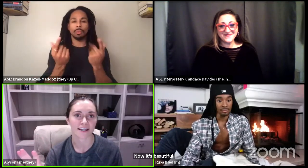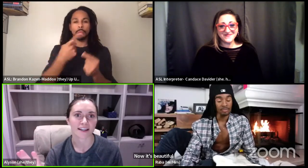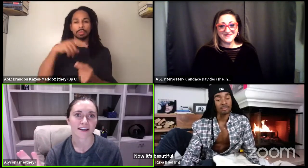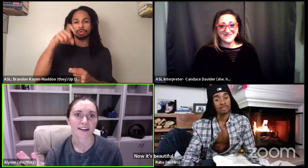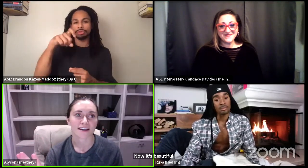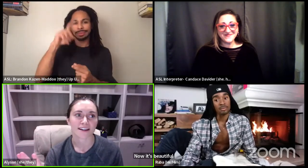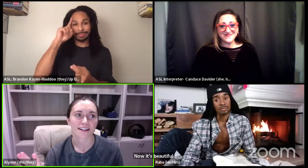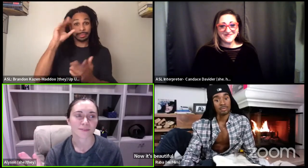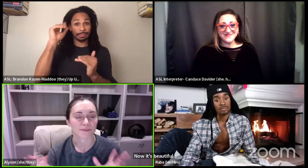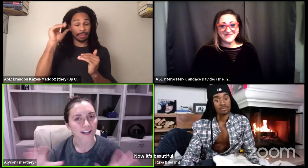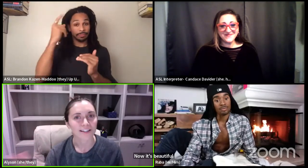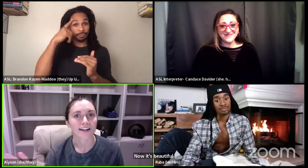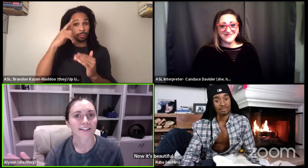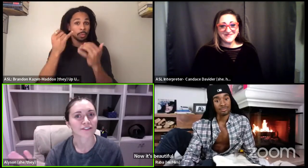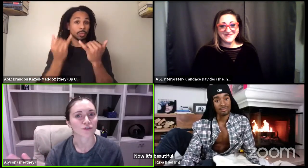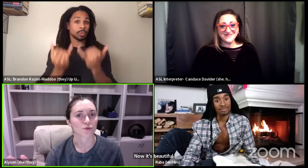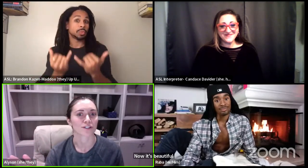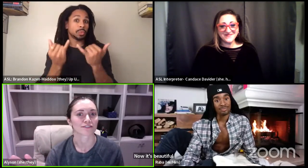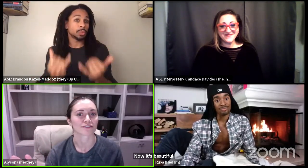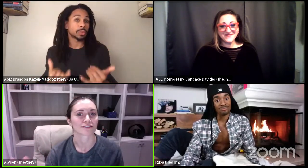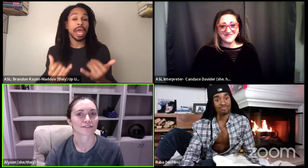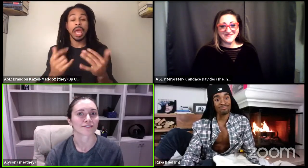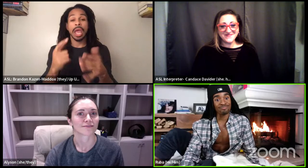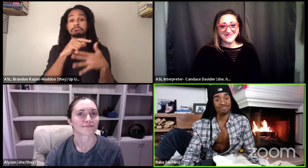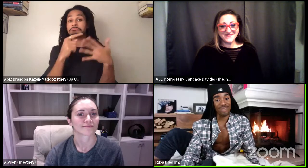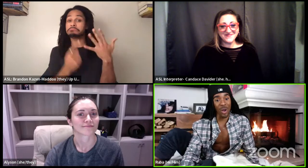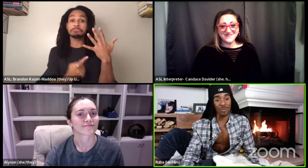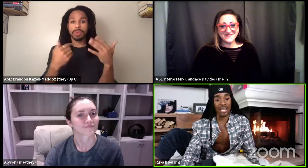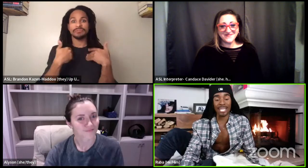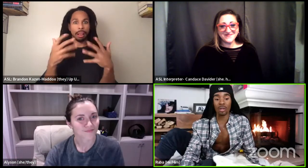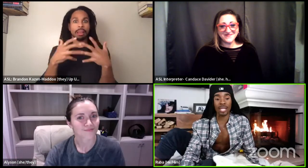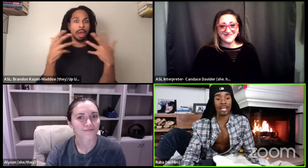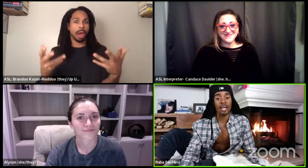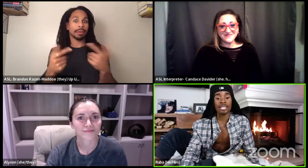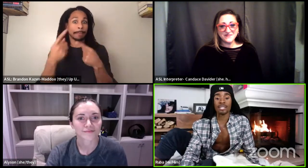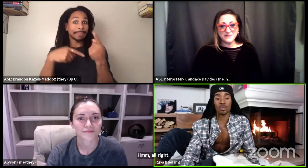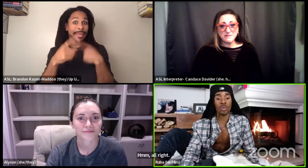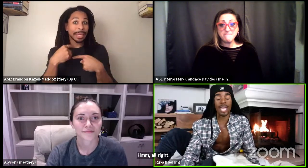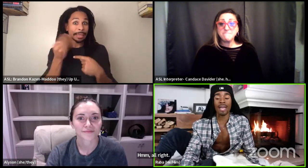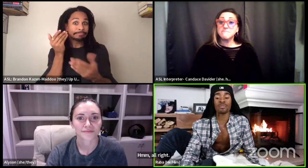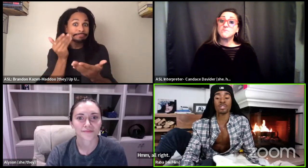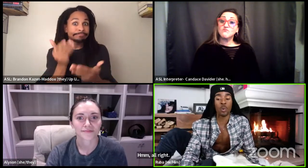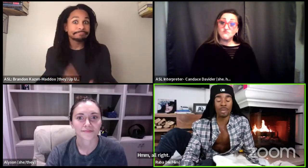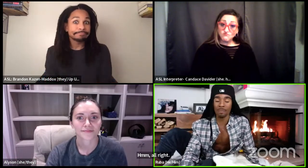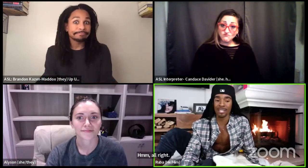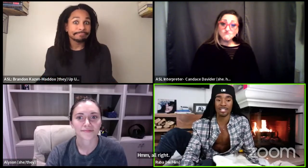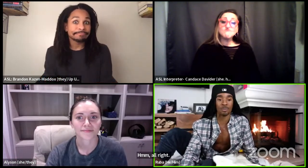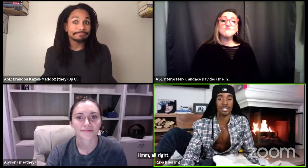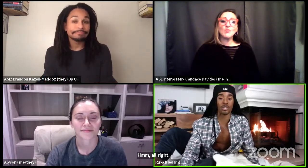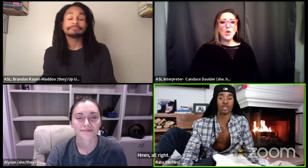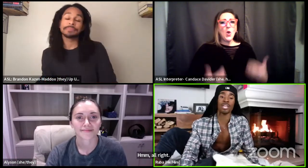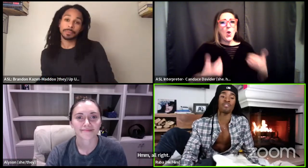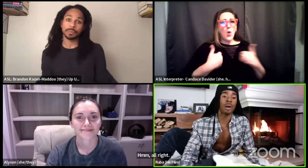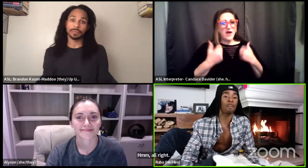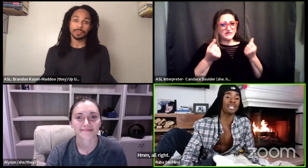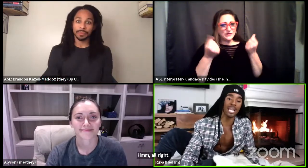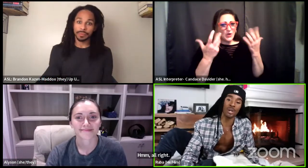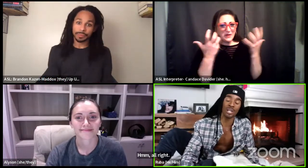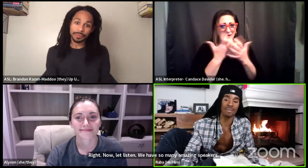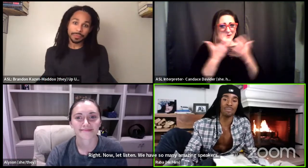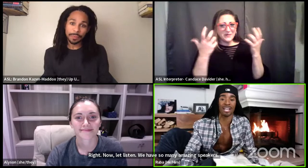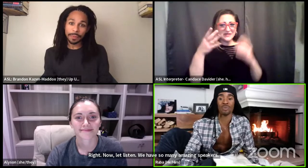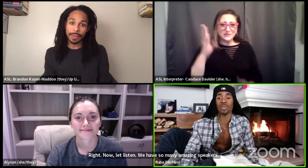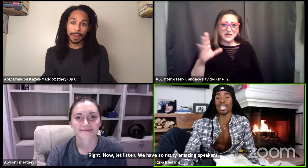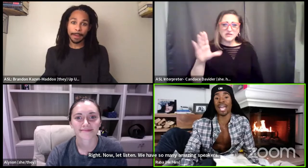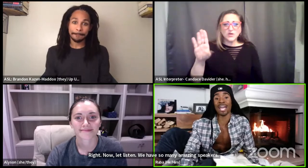today, because we've got a lot in store. All right. Now, listen, we have so many amazing speakers. We have